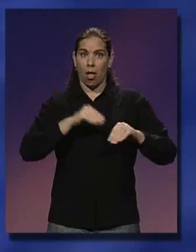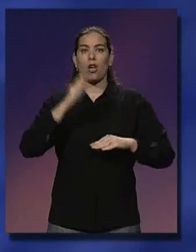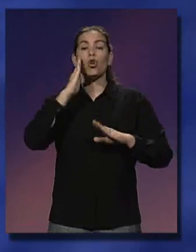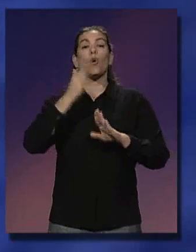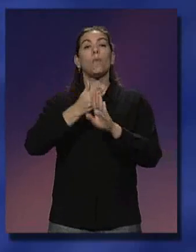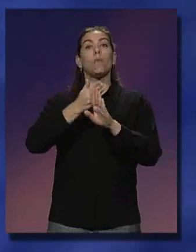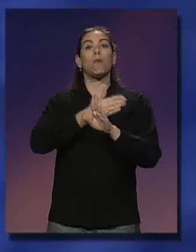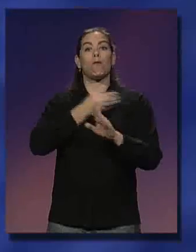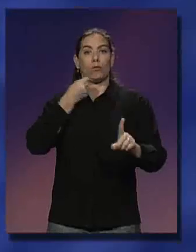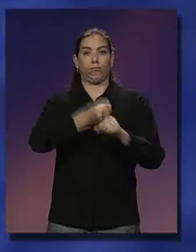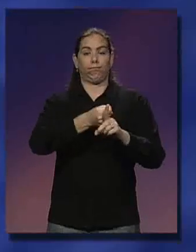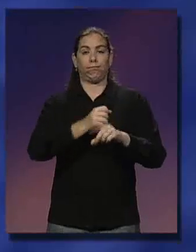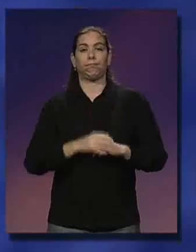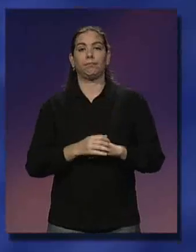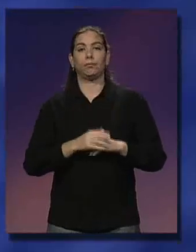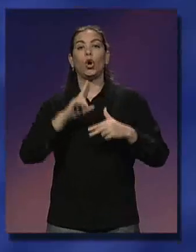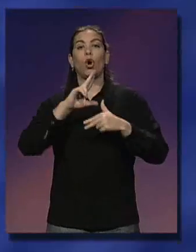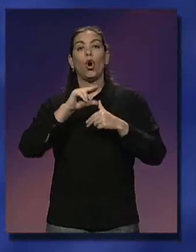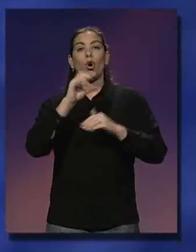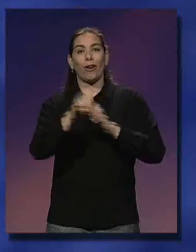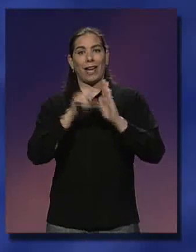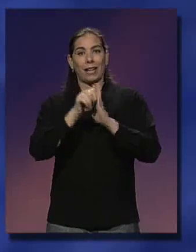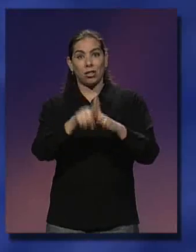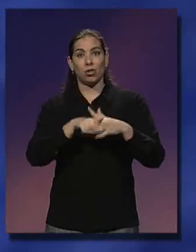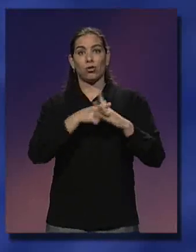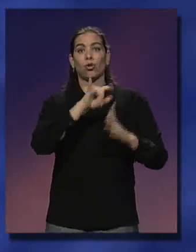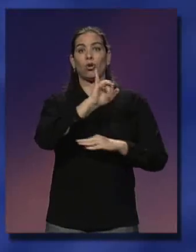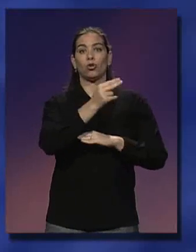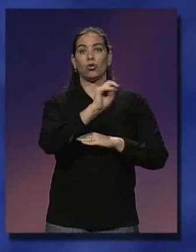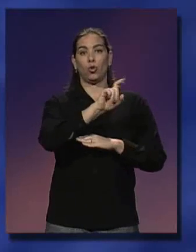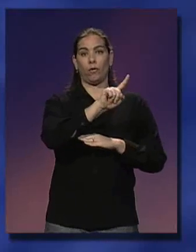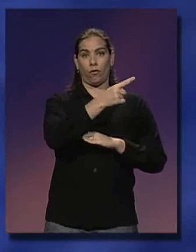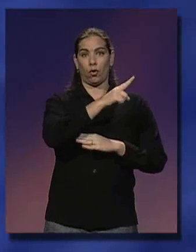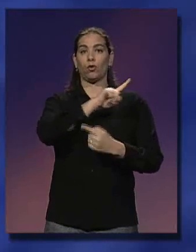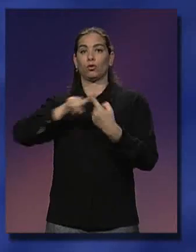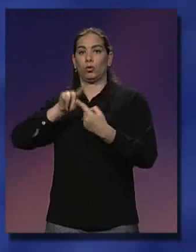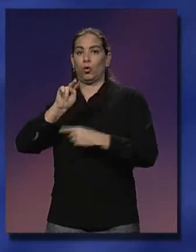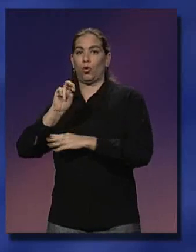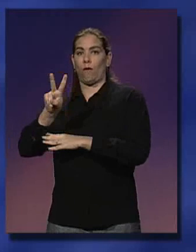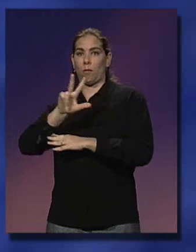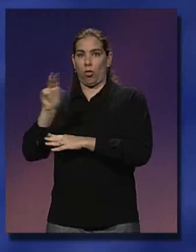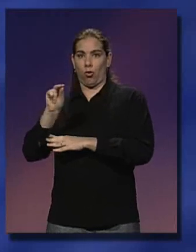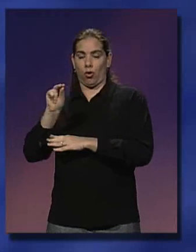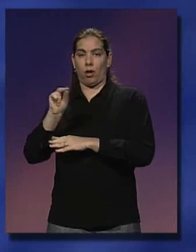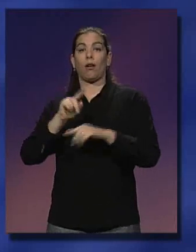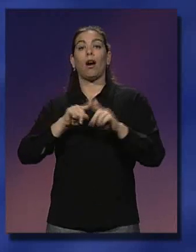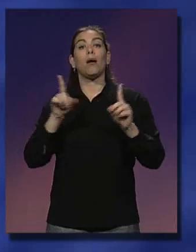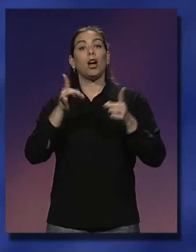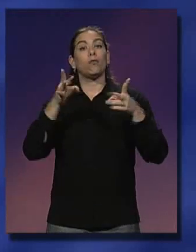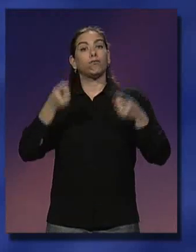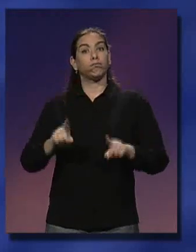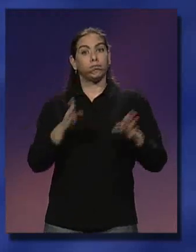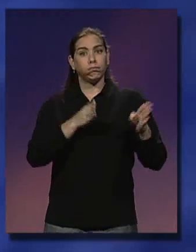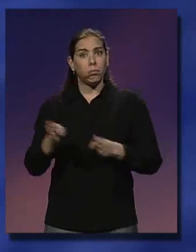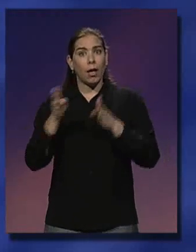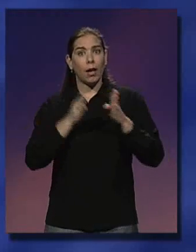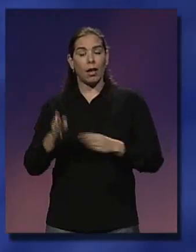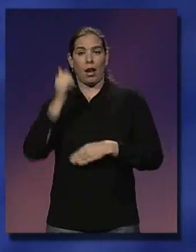strikes. Hurricane season runs June 1st through November 30th each year, but disaster planning is